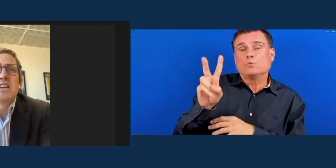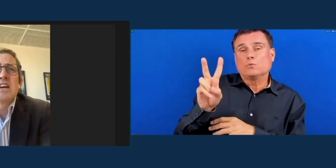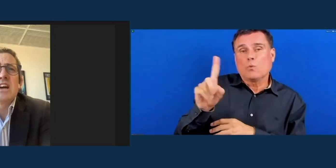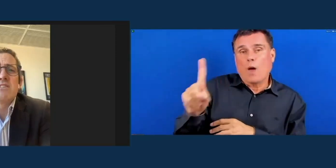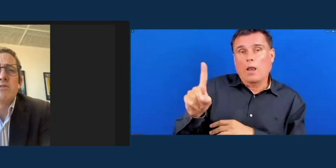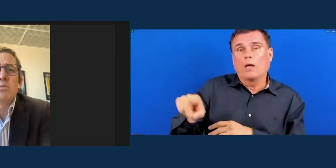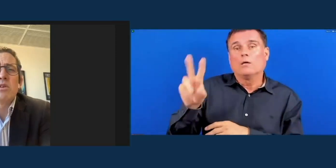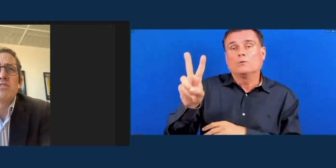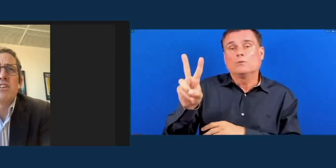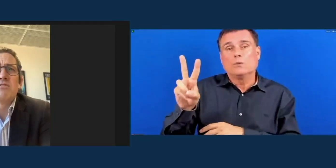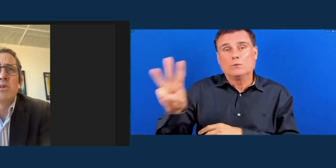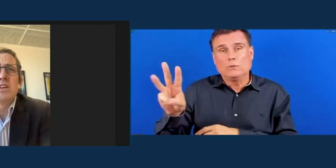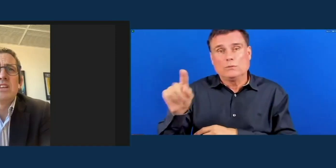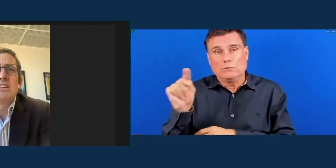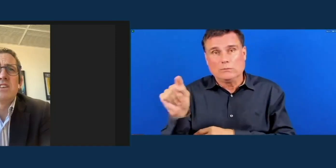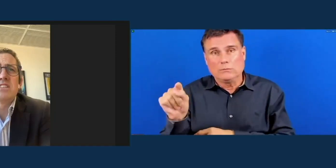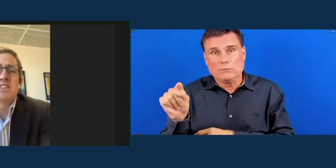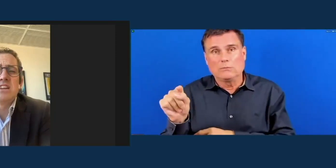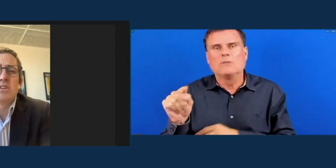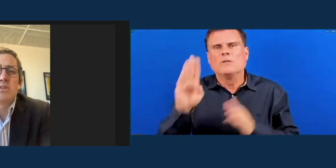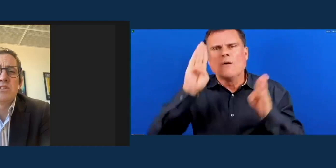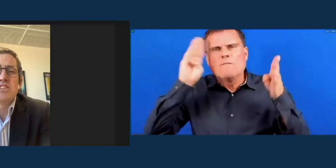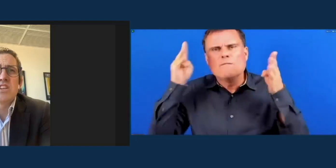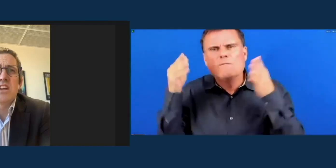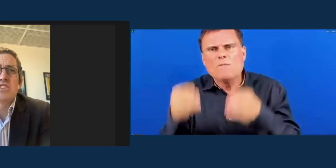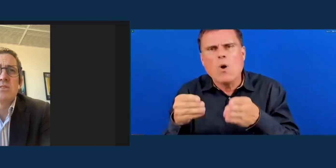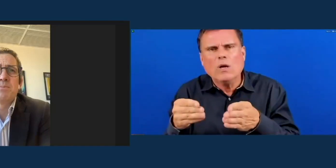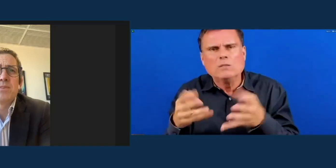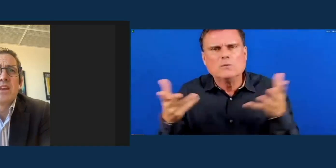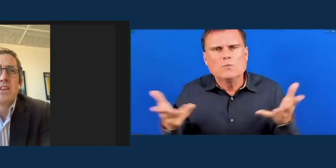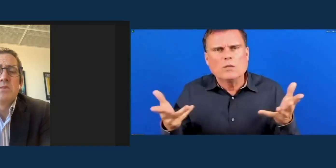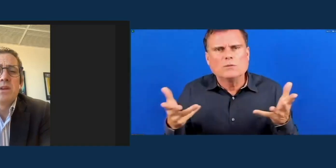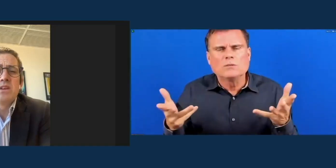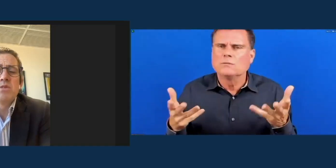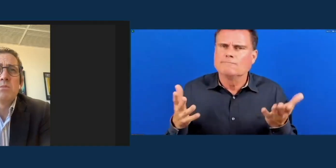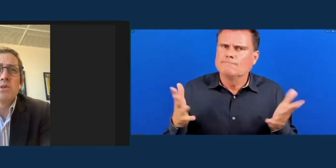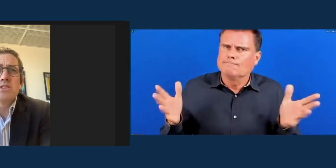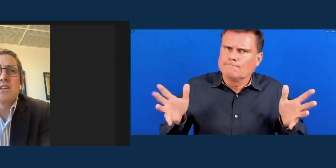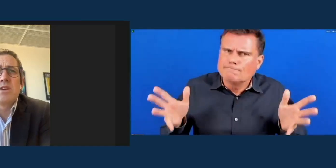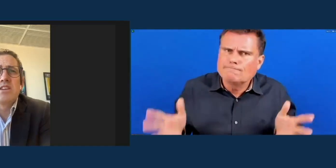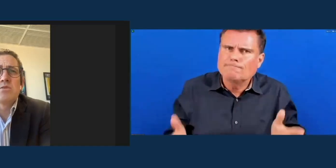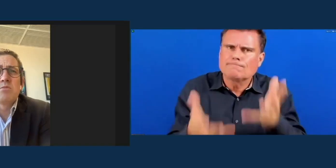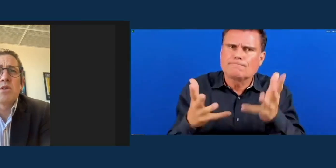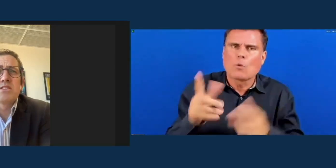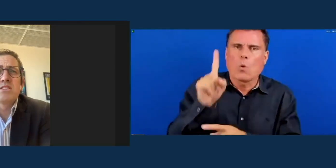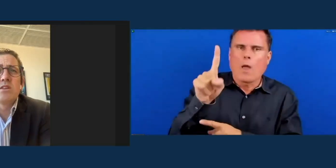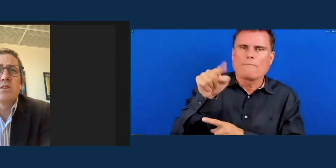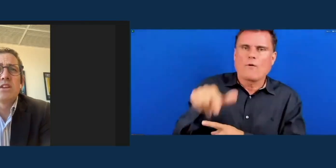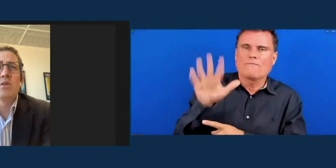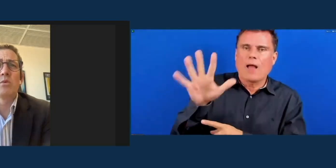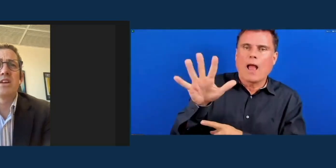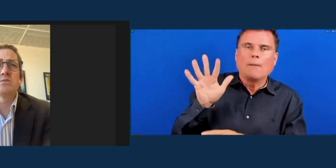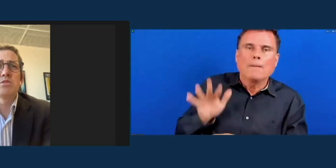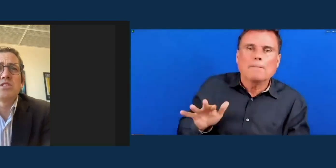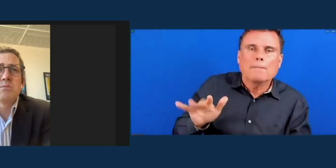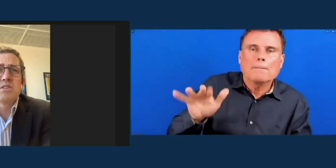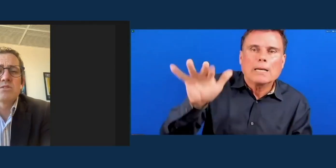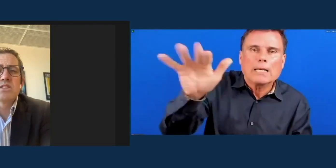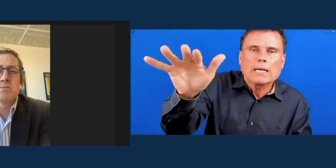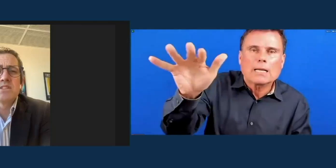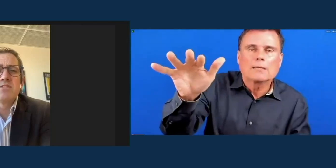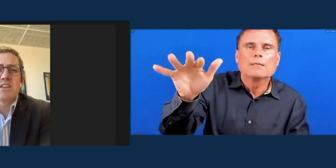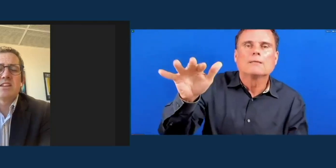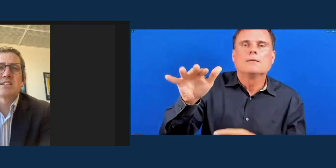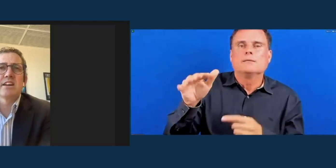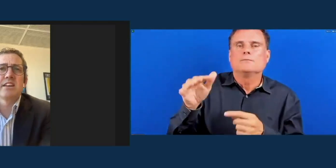US $4.5 million invested in inclusive education. The Begin with Books and Ready to Read prizes included awardees producing